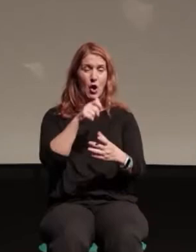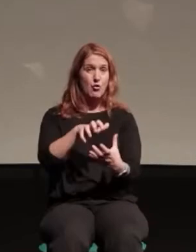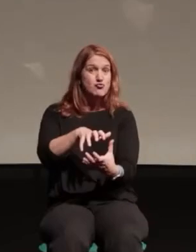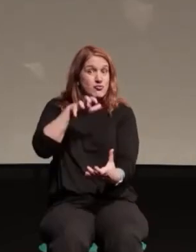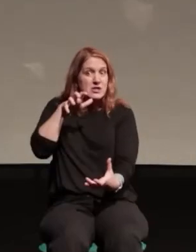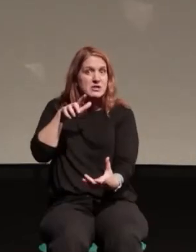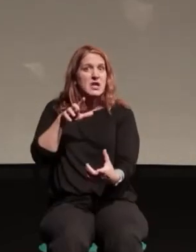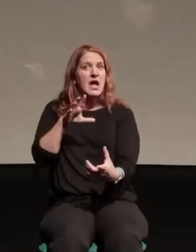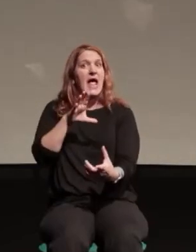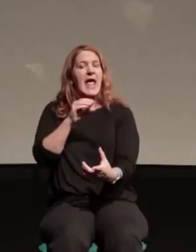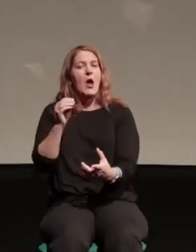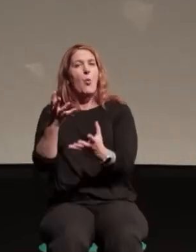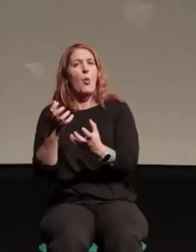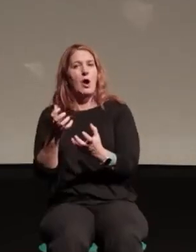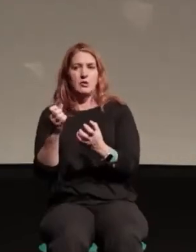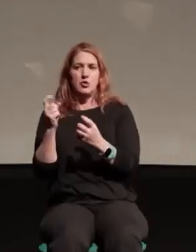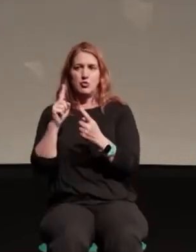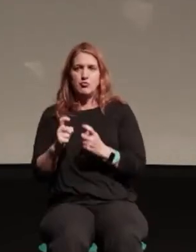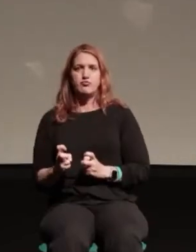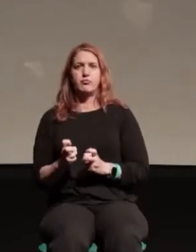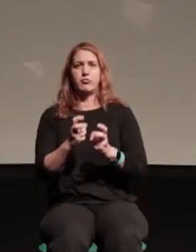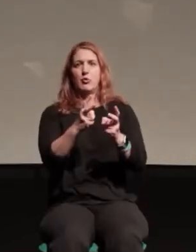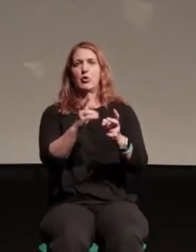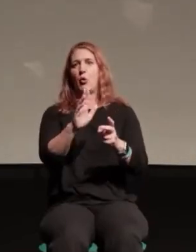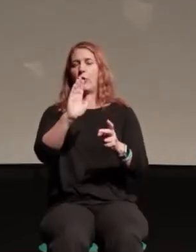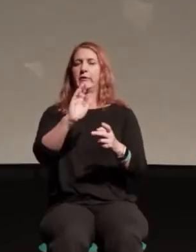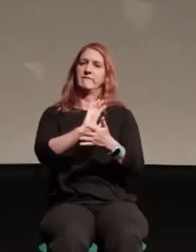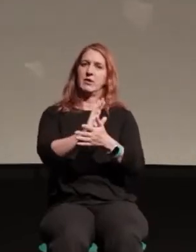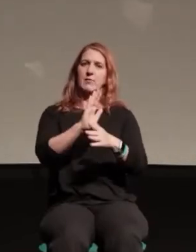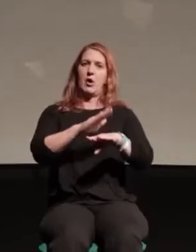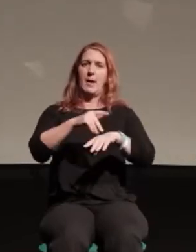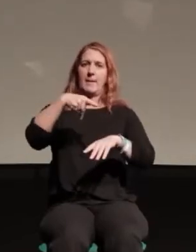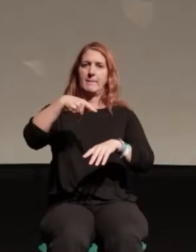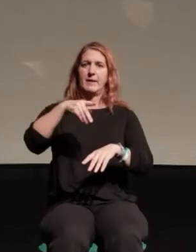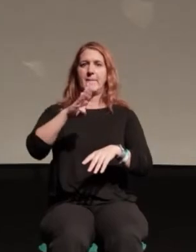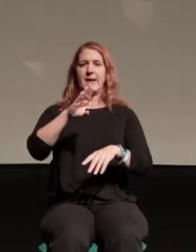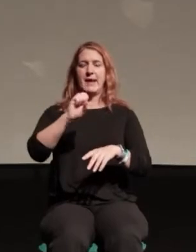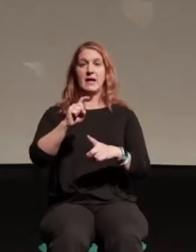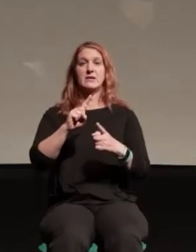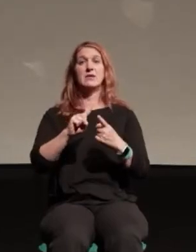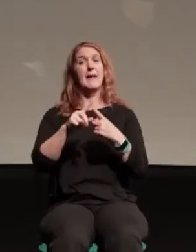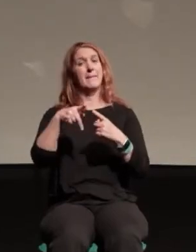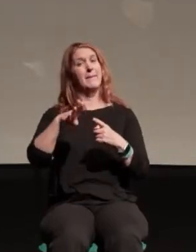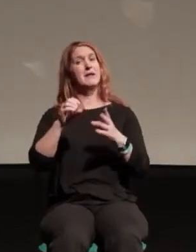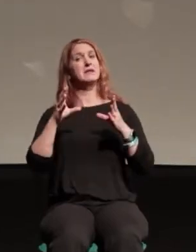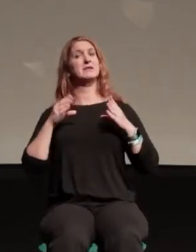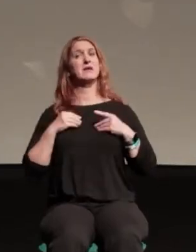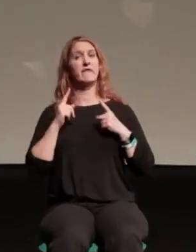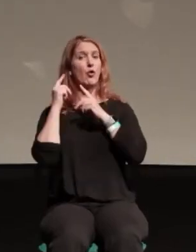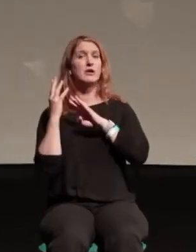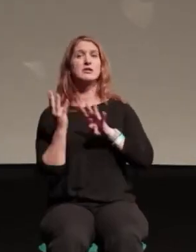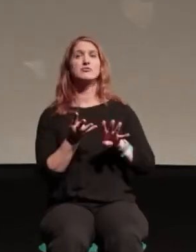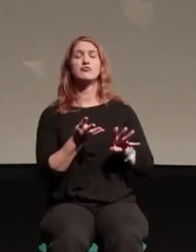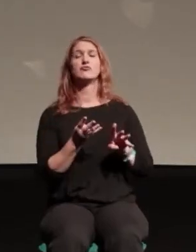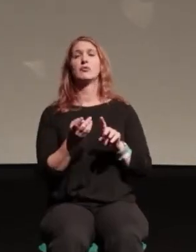documentaries to get on PBS and PBS will accept it in distribution, you have to take on